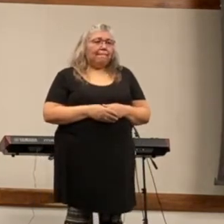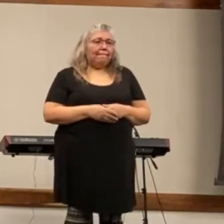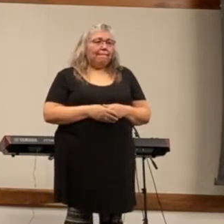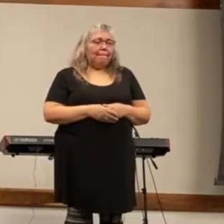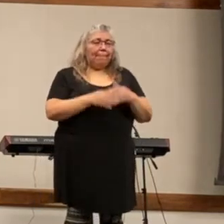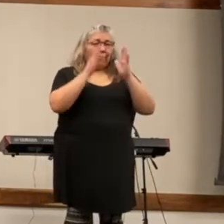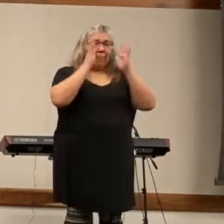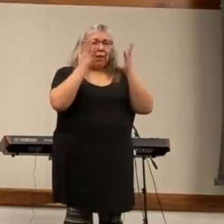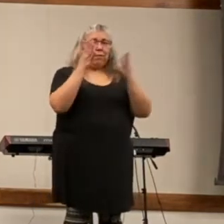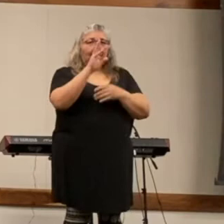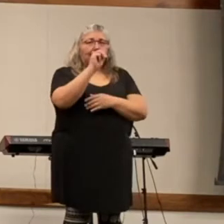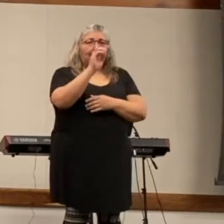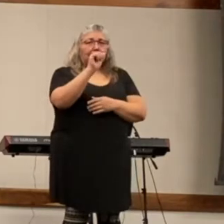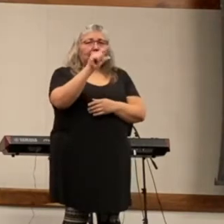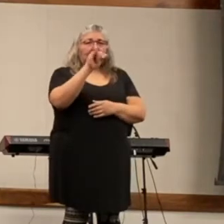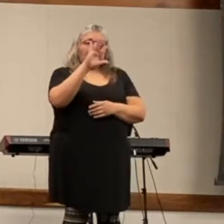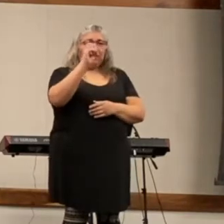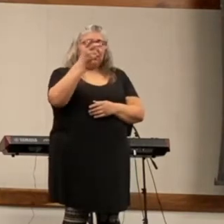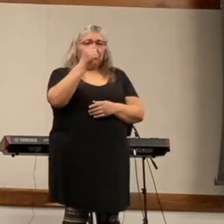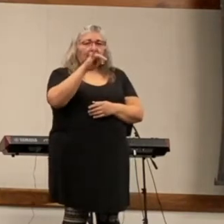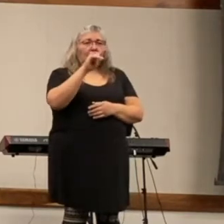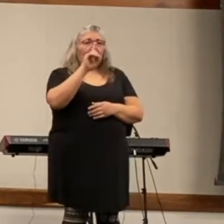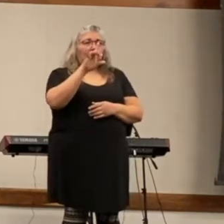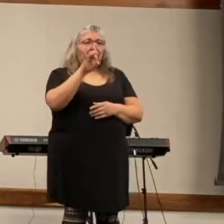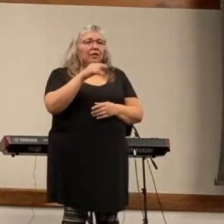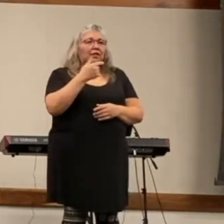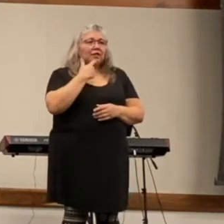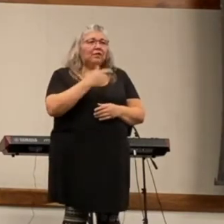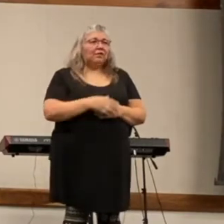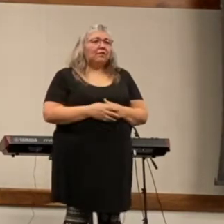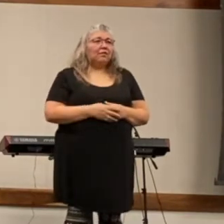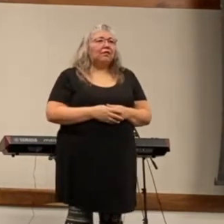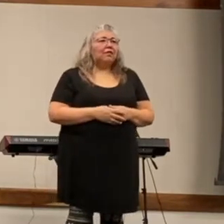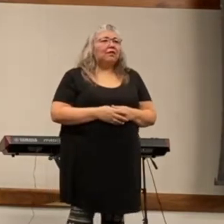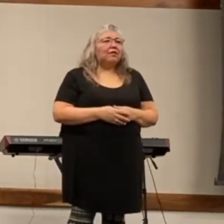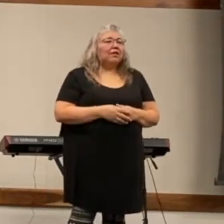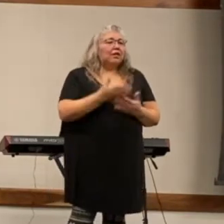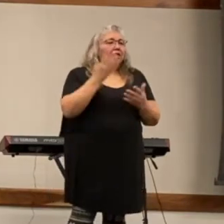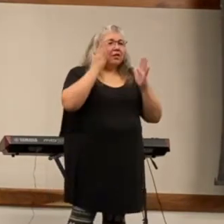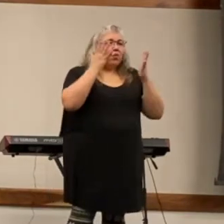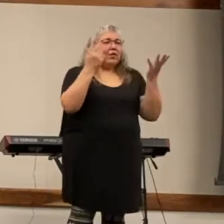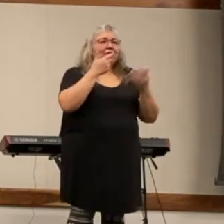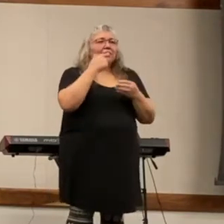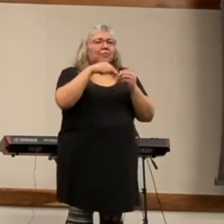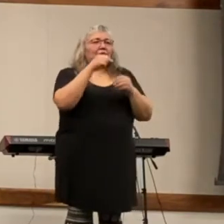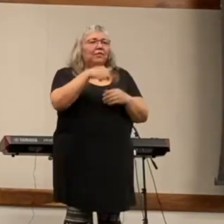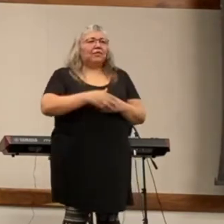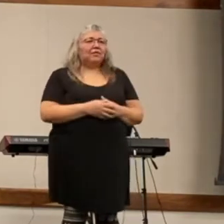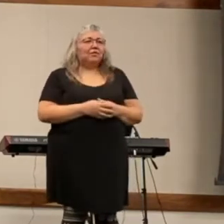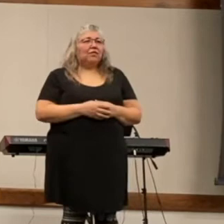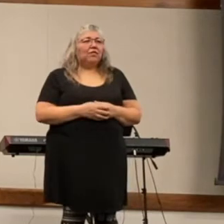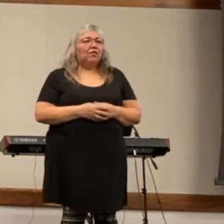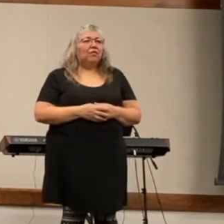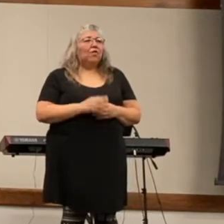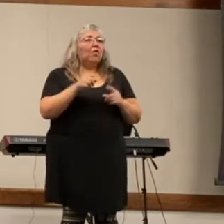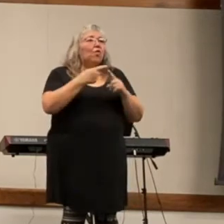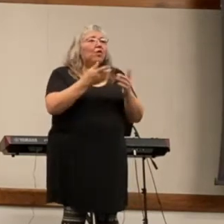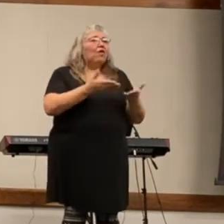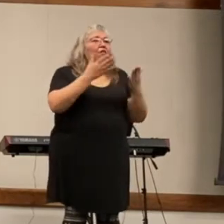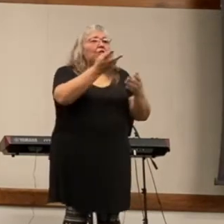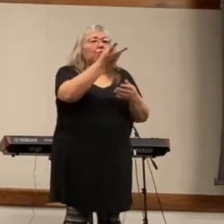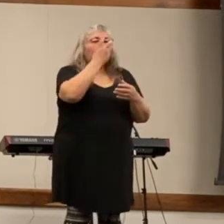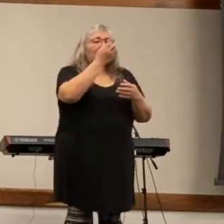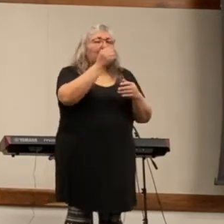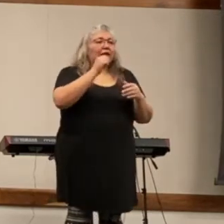Listen to what Malachi 1:8 says. Listen to what God says about this. He says, when you offer